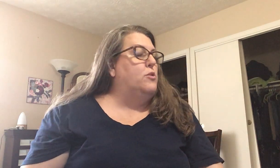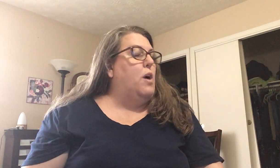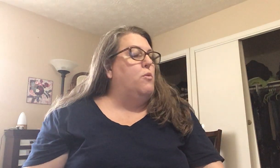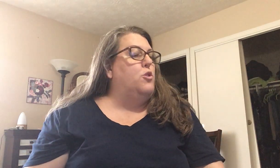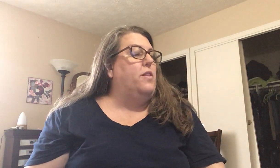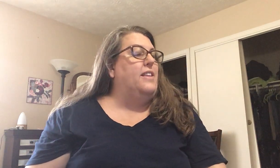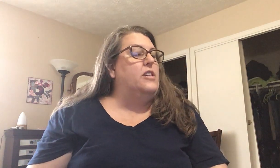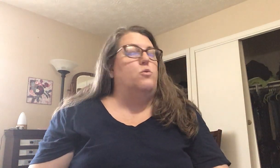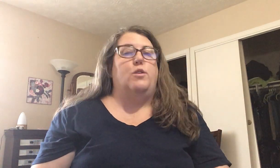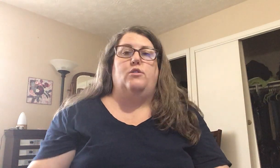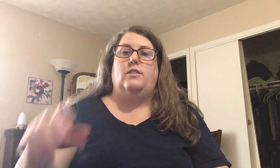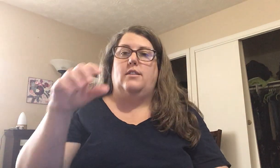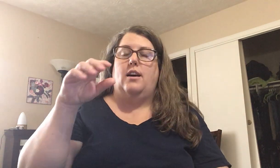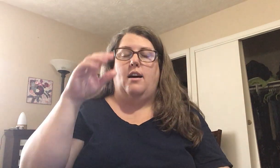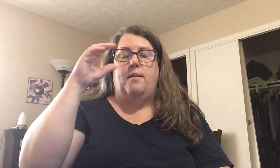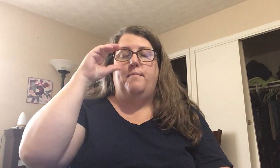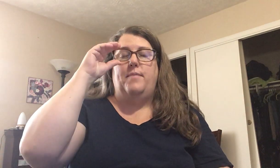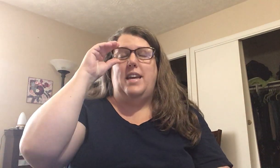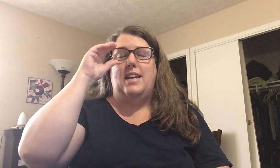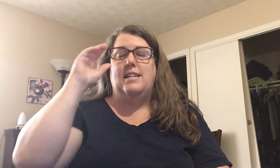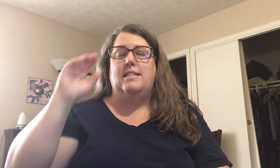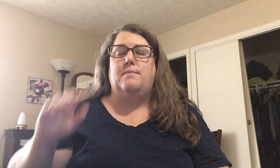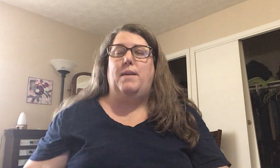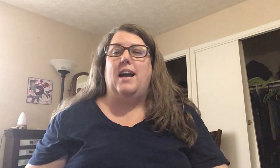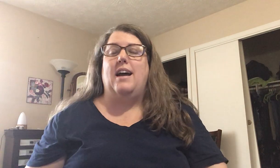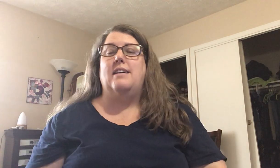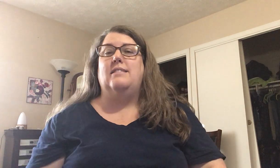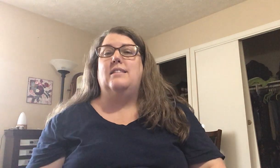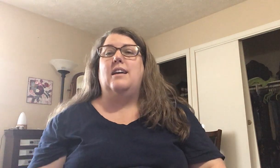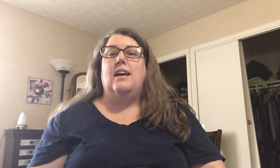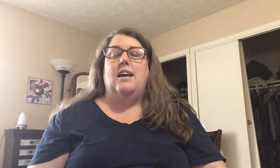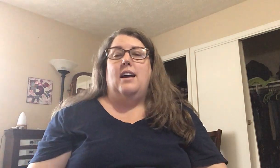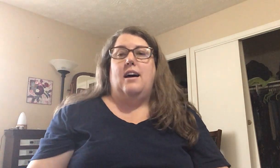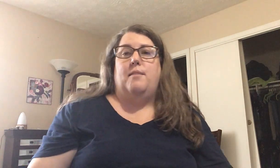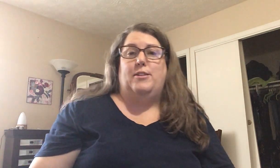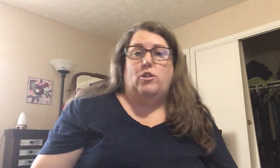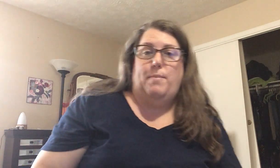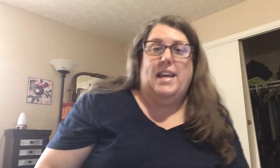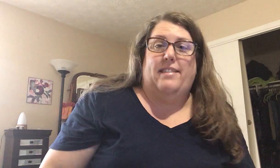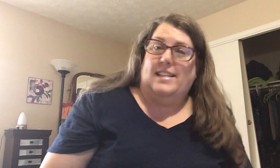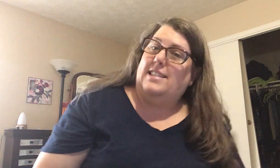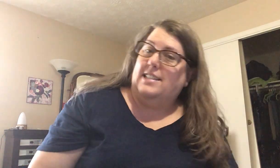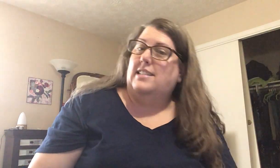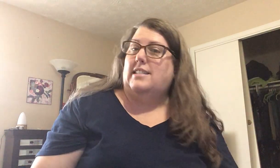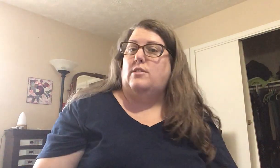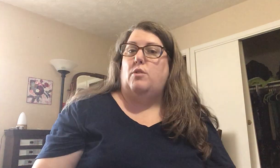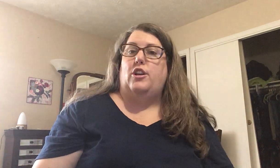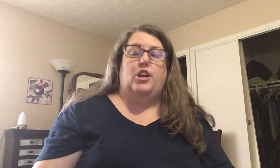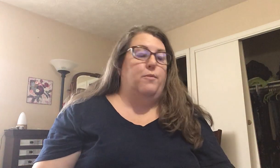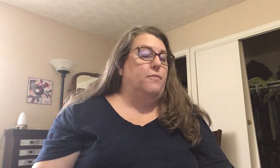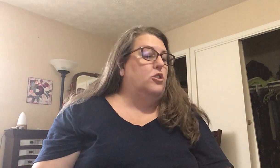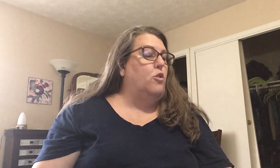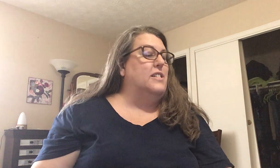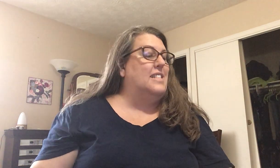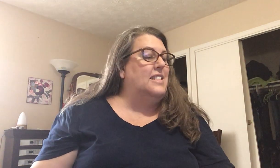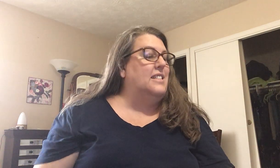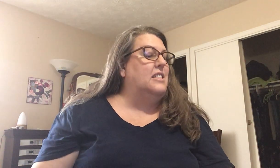why we're doing these words is because it's going to be in the sentences we're going to do. So the sentences,